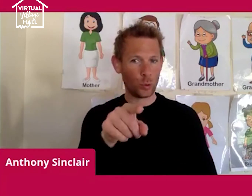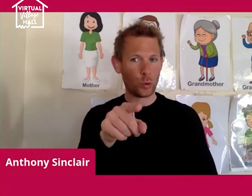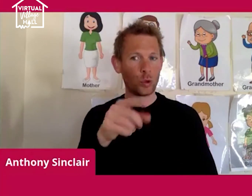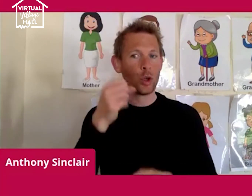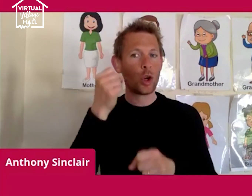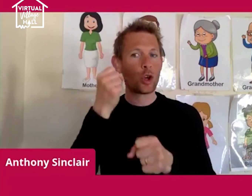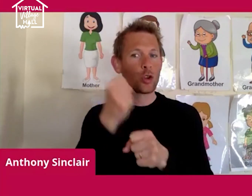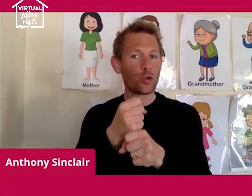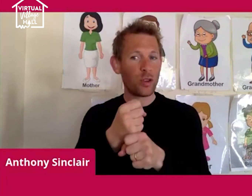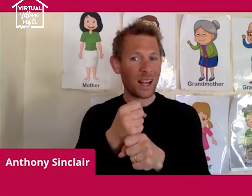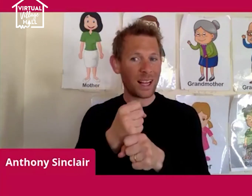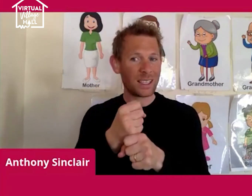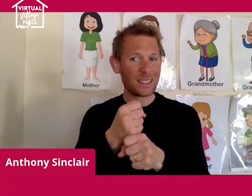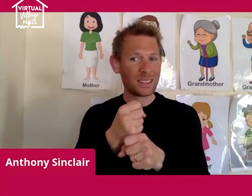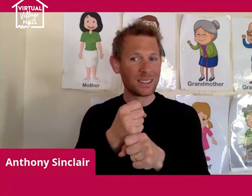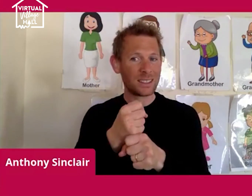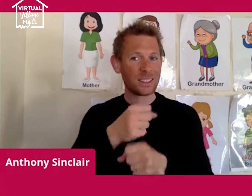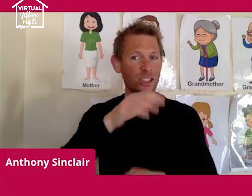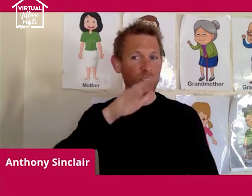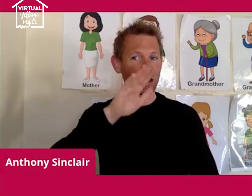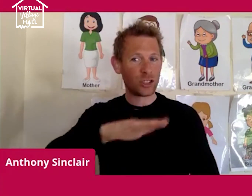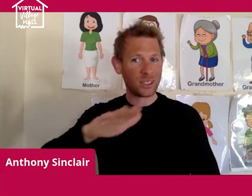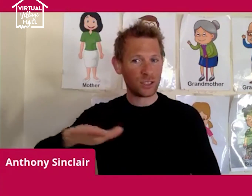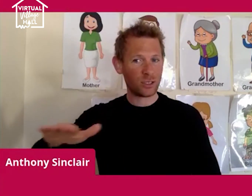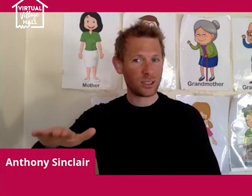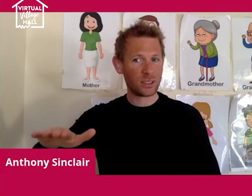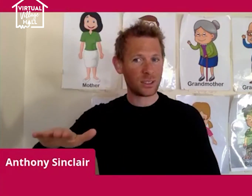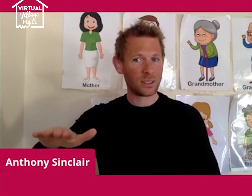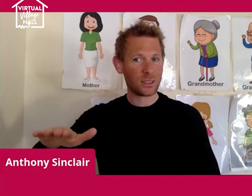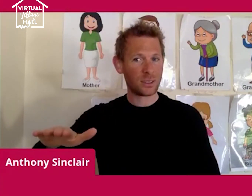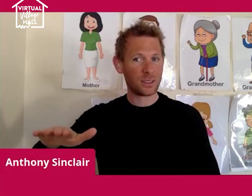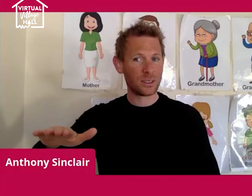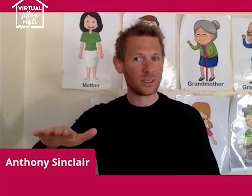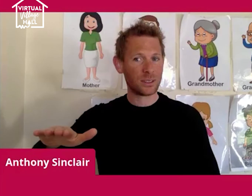Okay. So your grandchildren